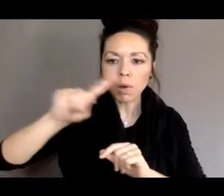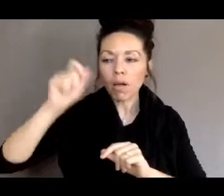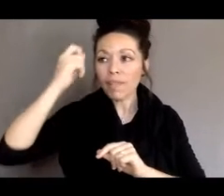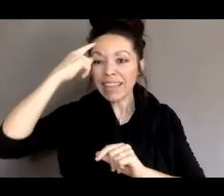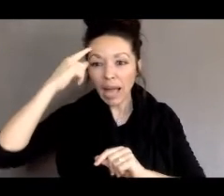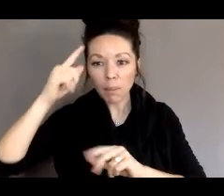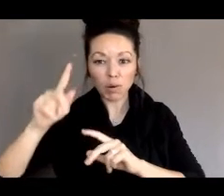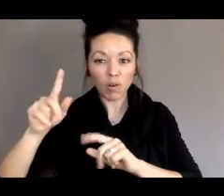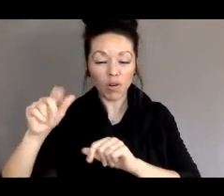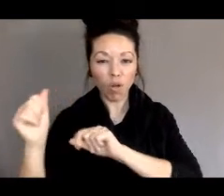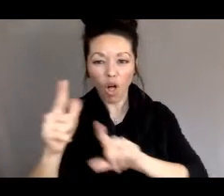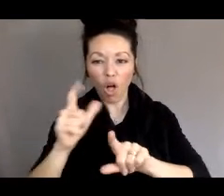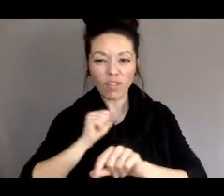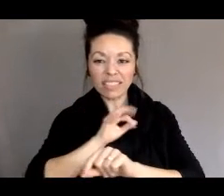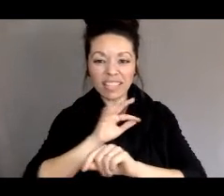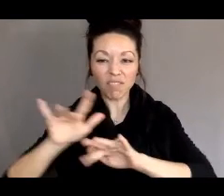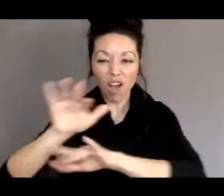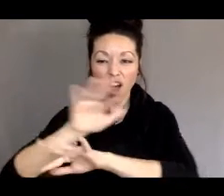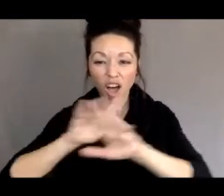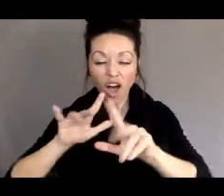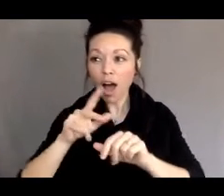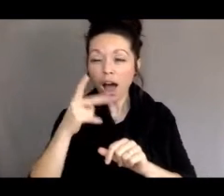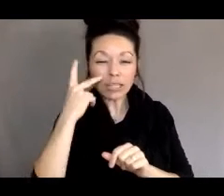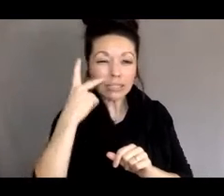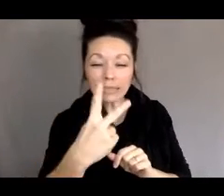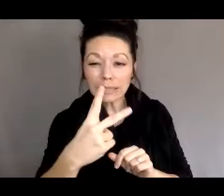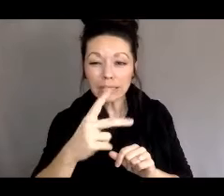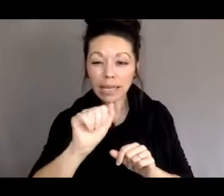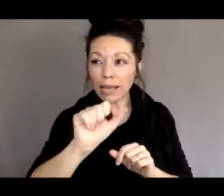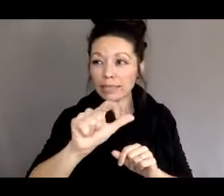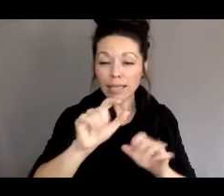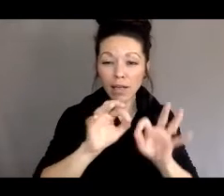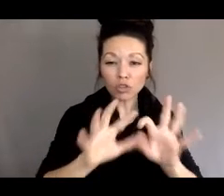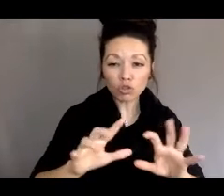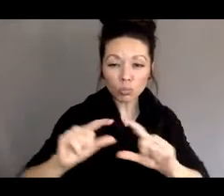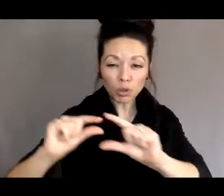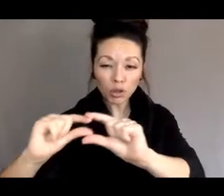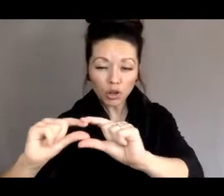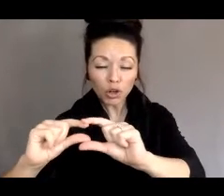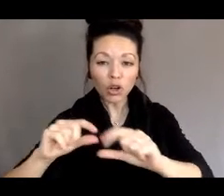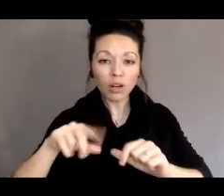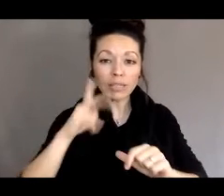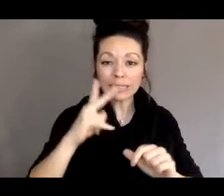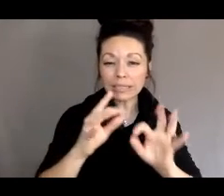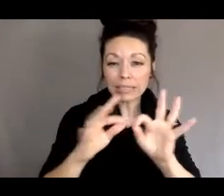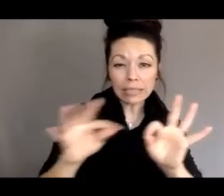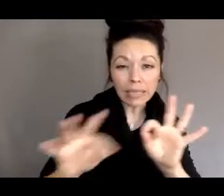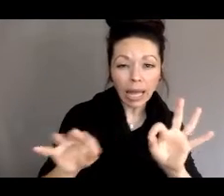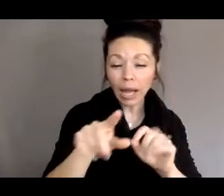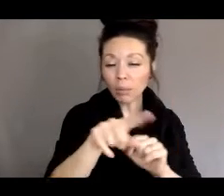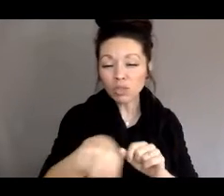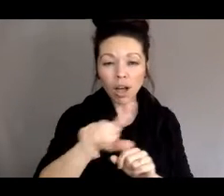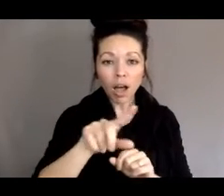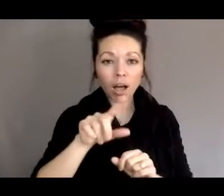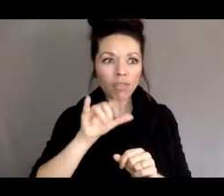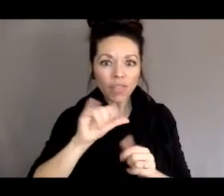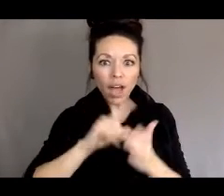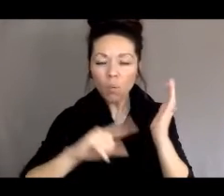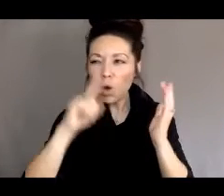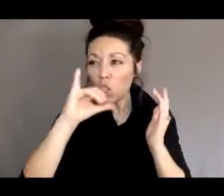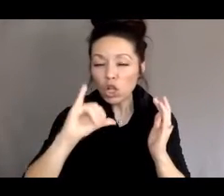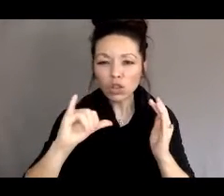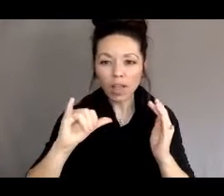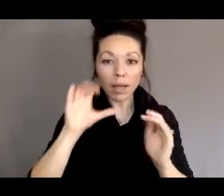of ASL interpreters, people excited to see accessibility down, at the Capitol